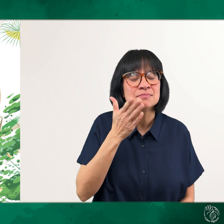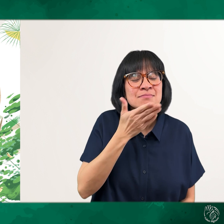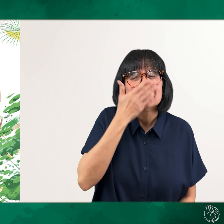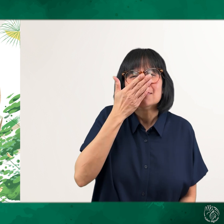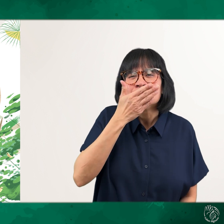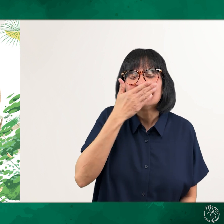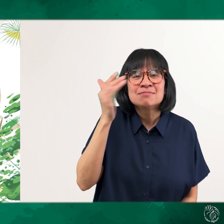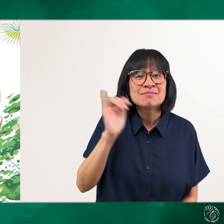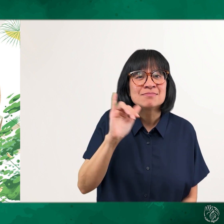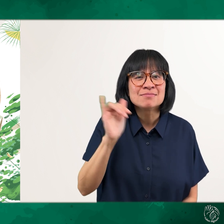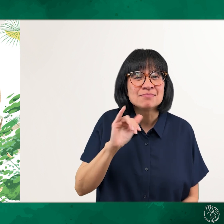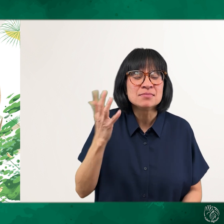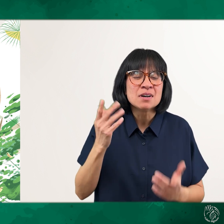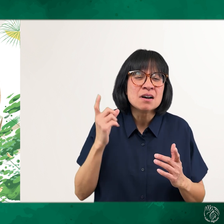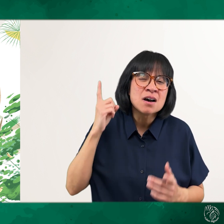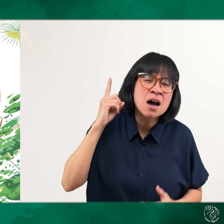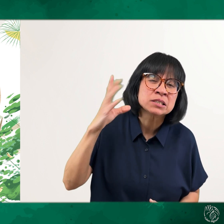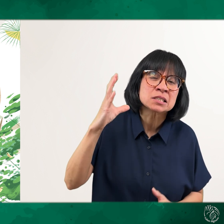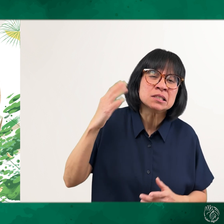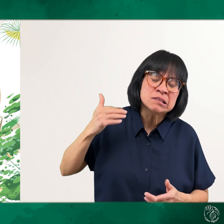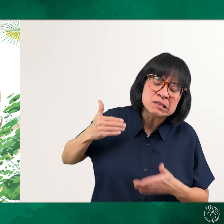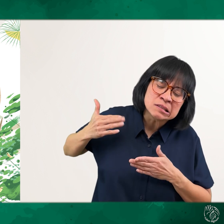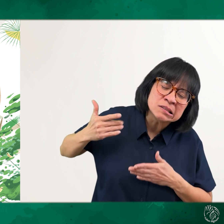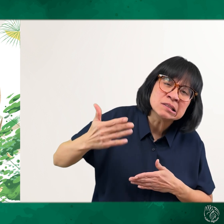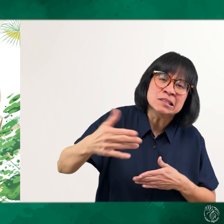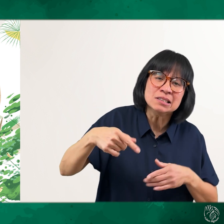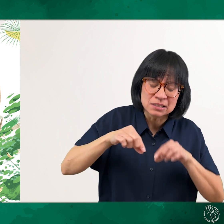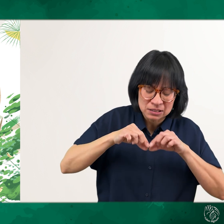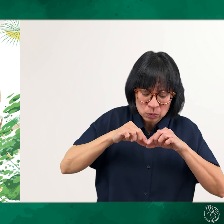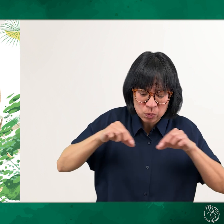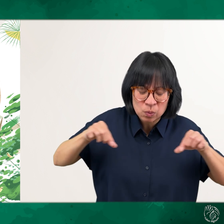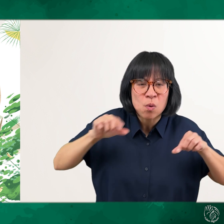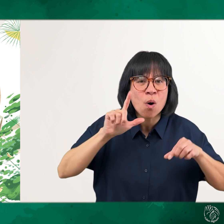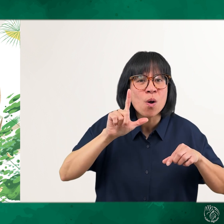It smells like rolling hundreds of lumpia